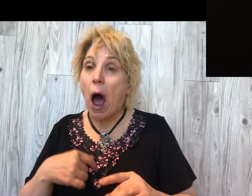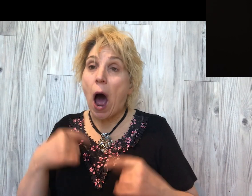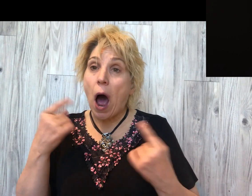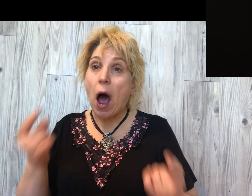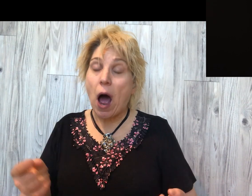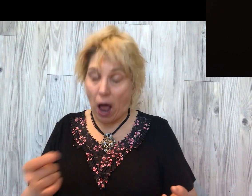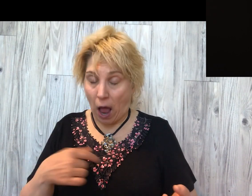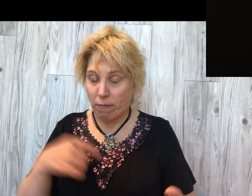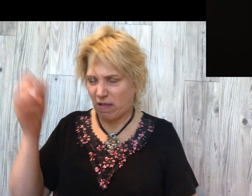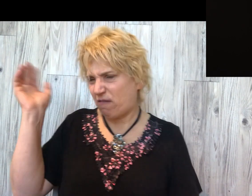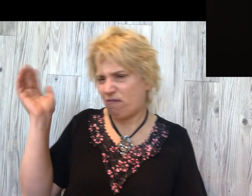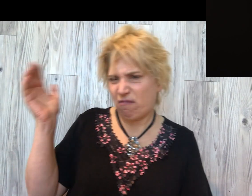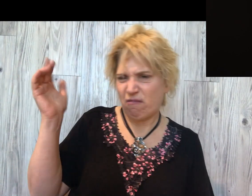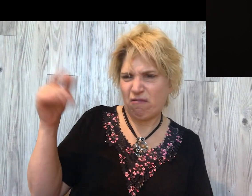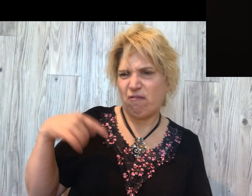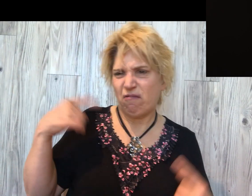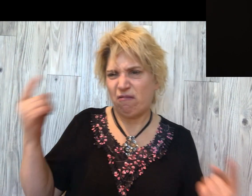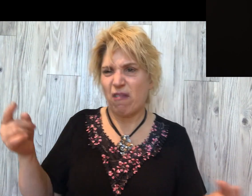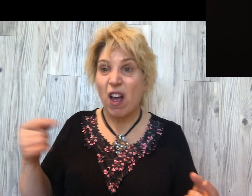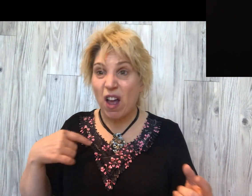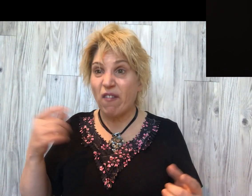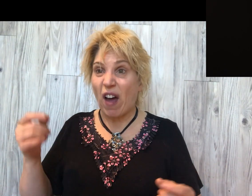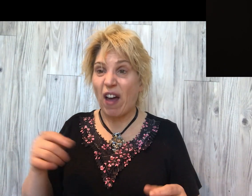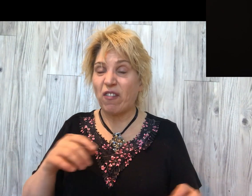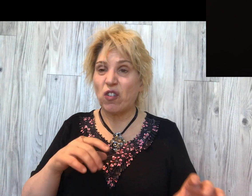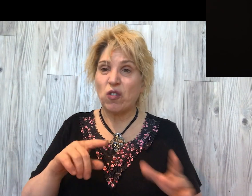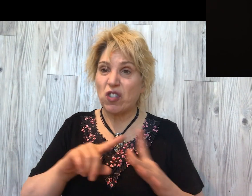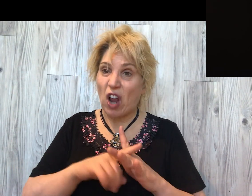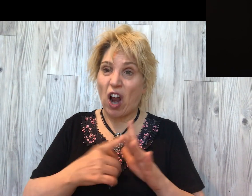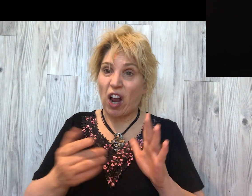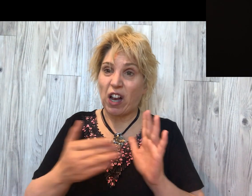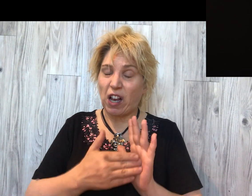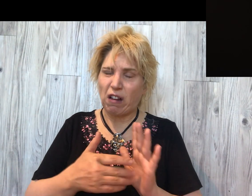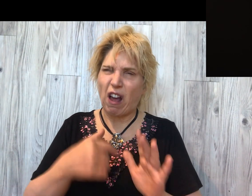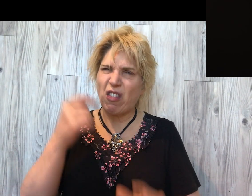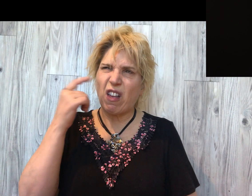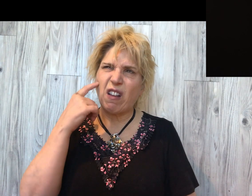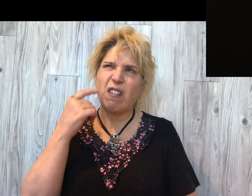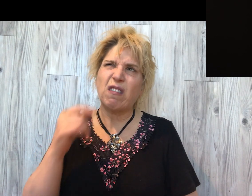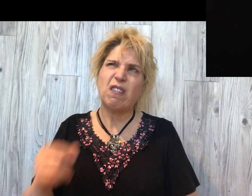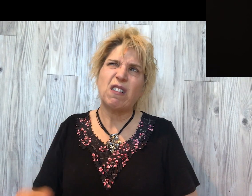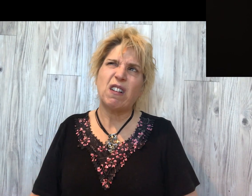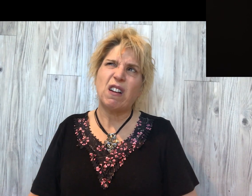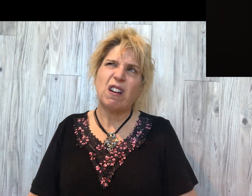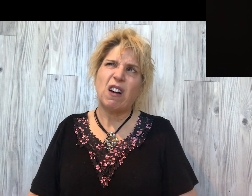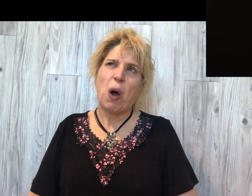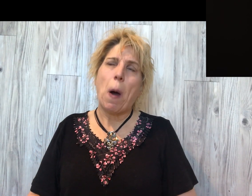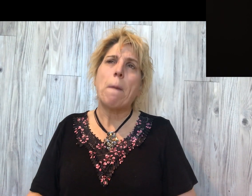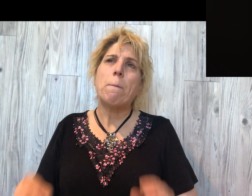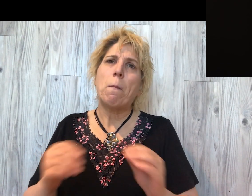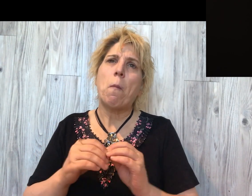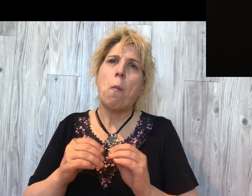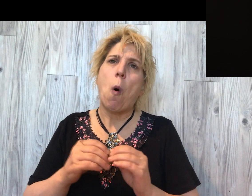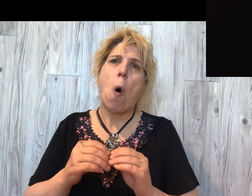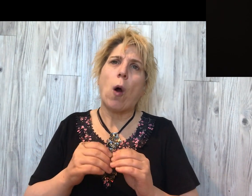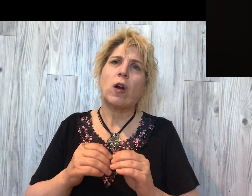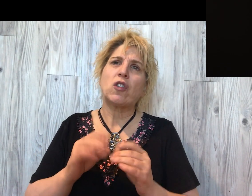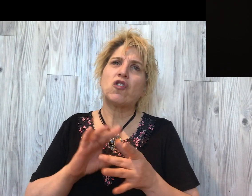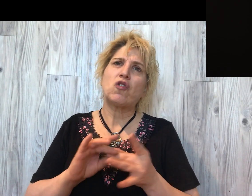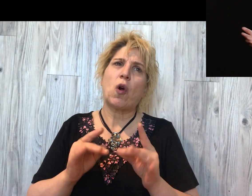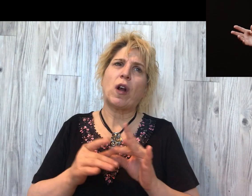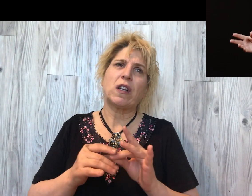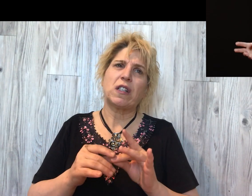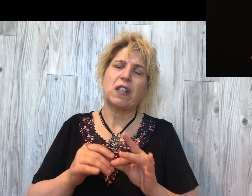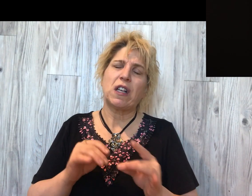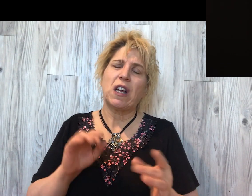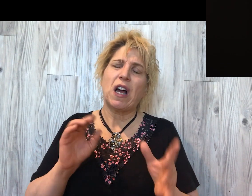is, I've been preaching for a long time now, and if I had it to do over, I think I'd tell more stories and preach fewer sermons.